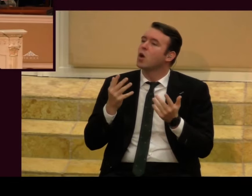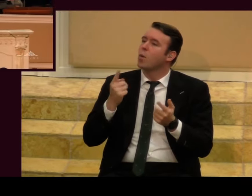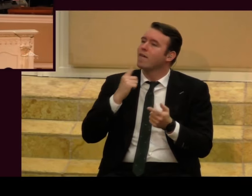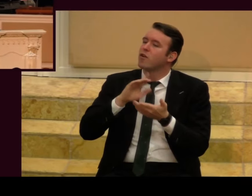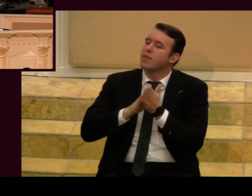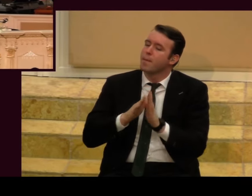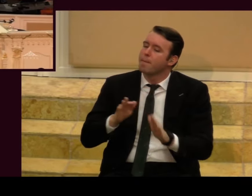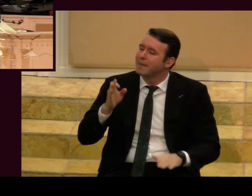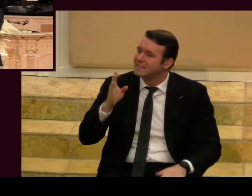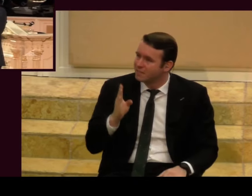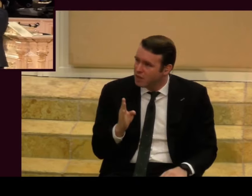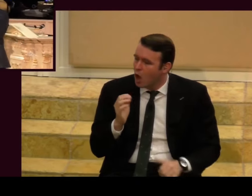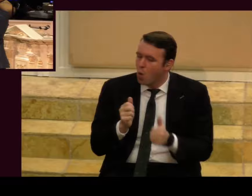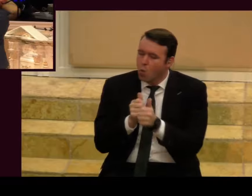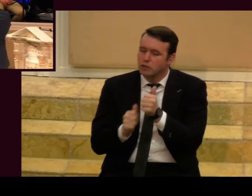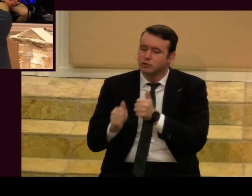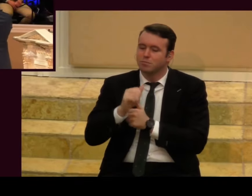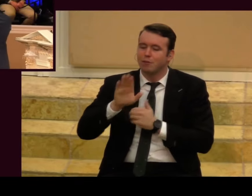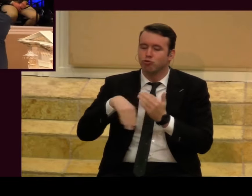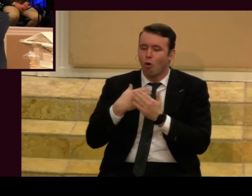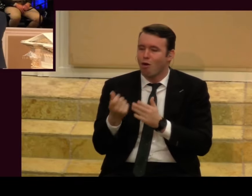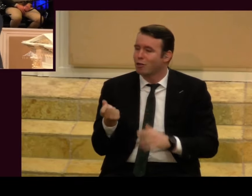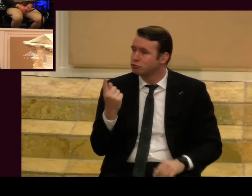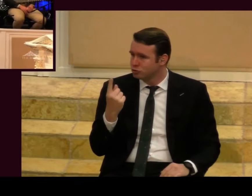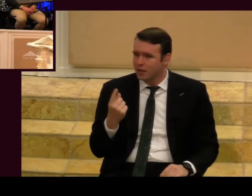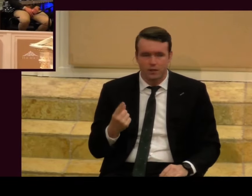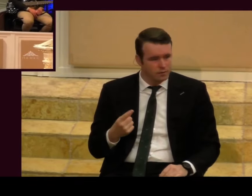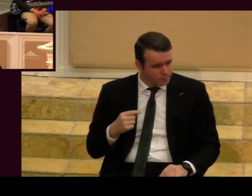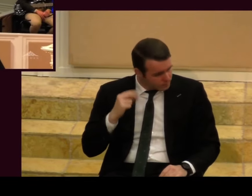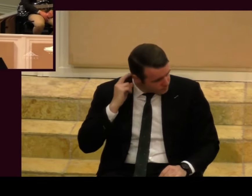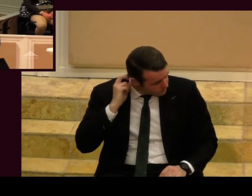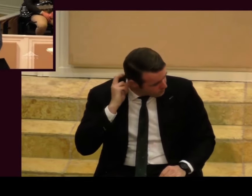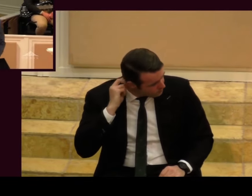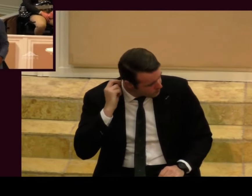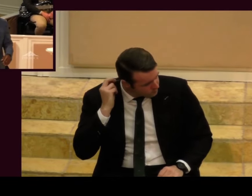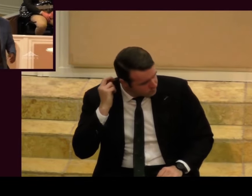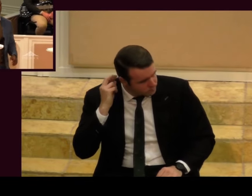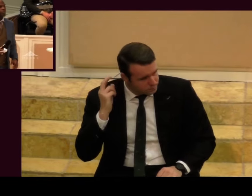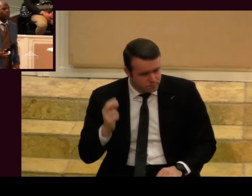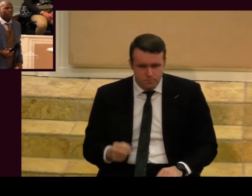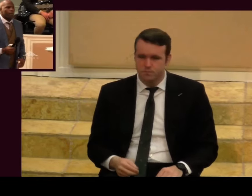wait on the peace of God that passes all understanding.